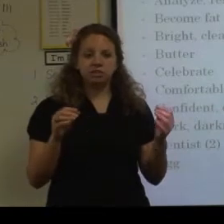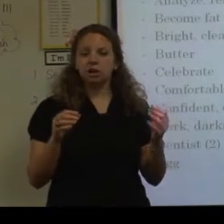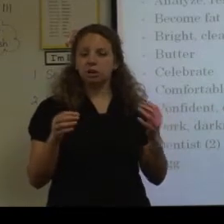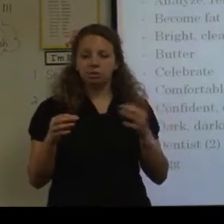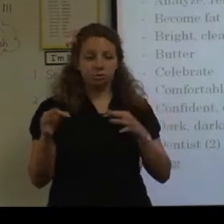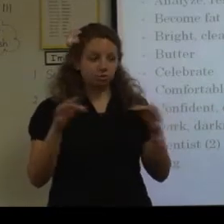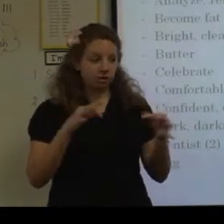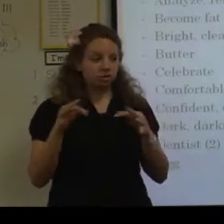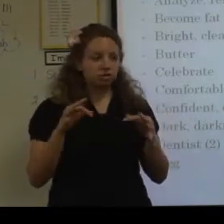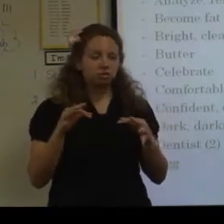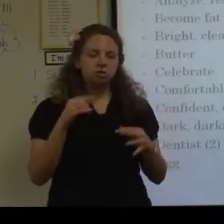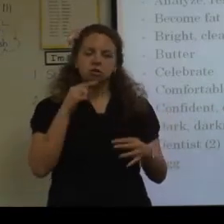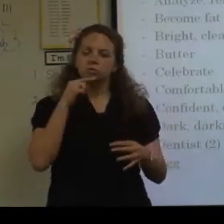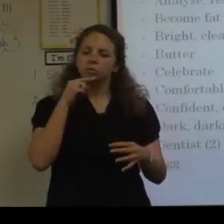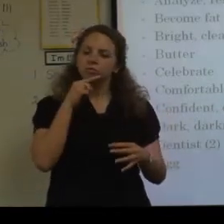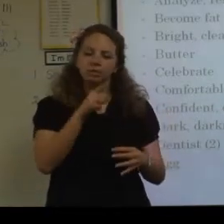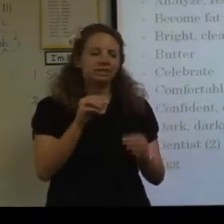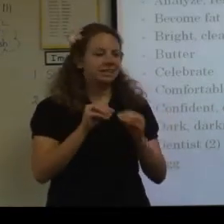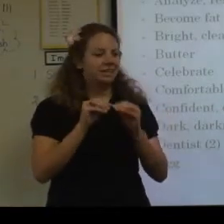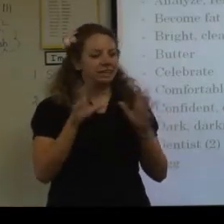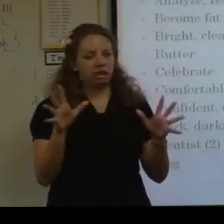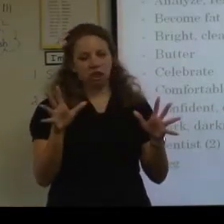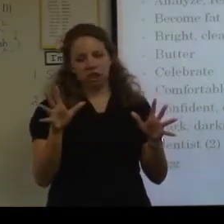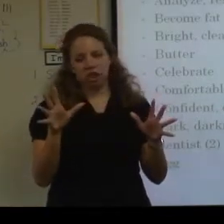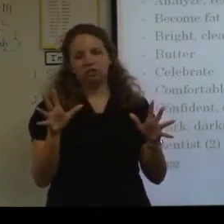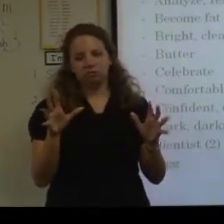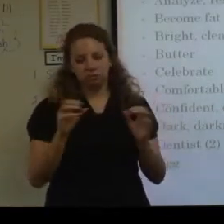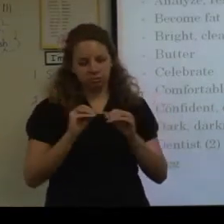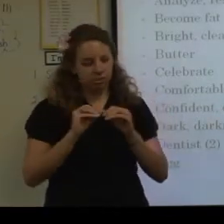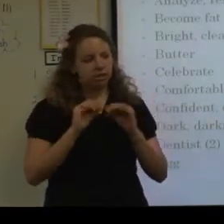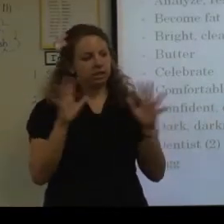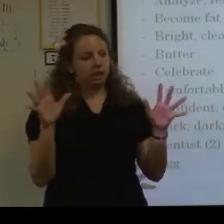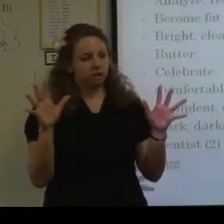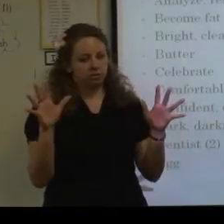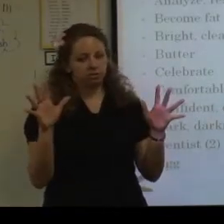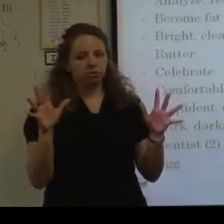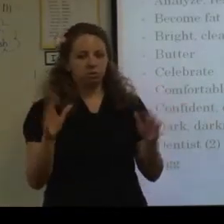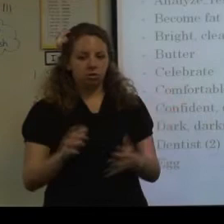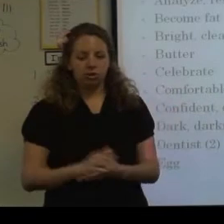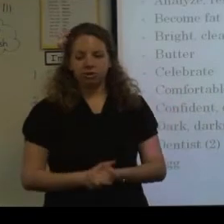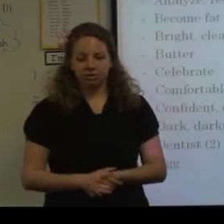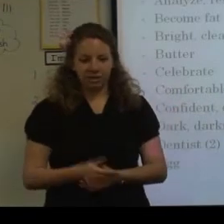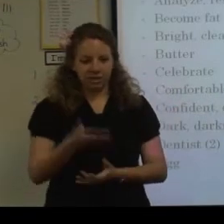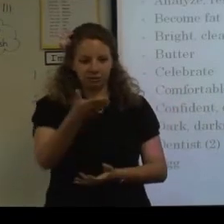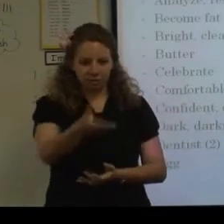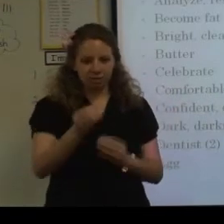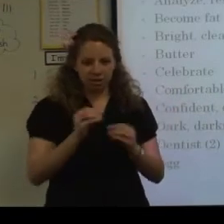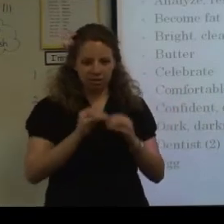say, oh, the directions were really clear. Clear. Or you could say it's right there,